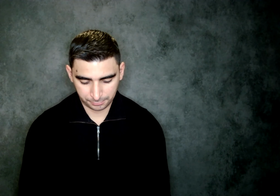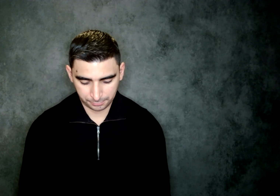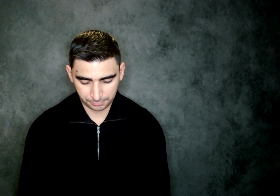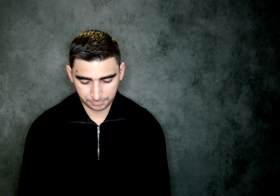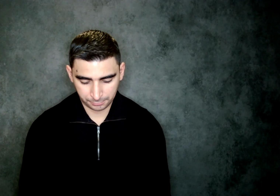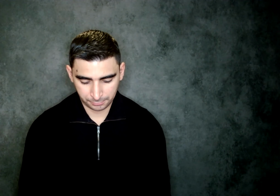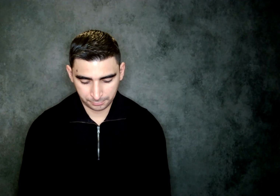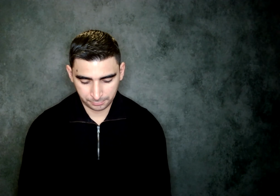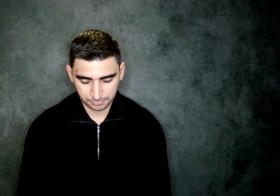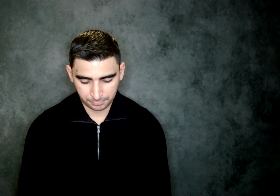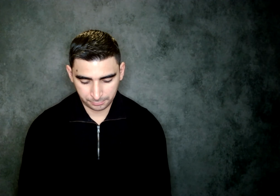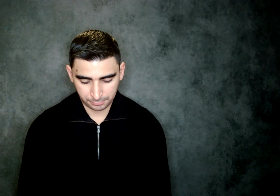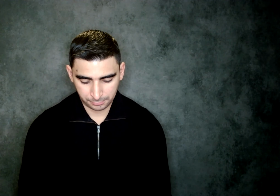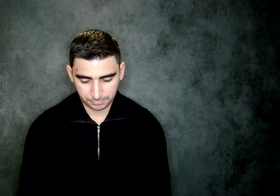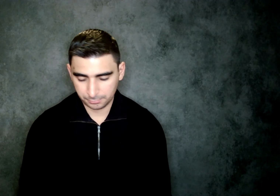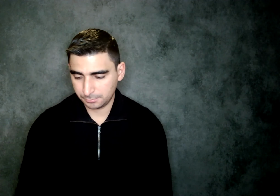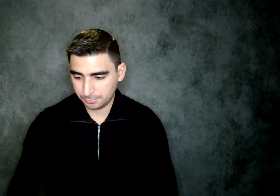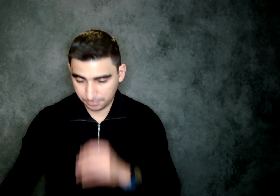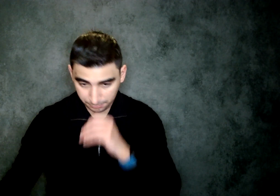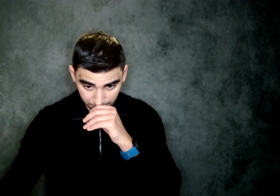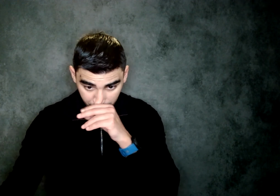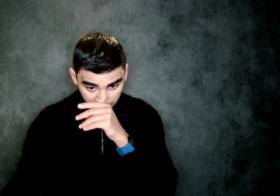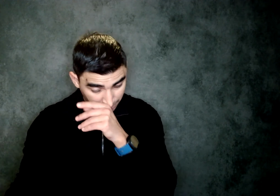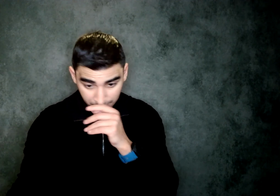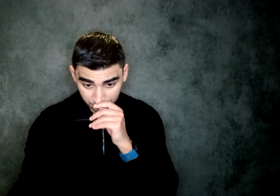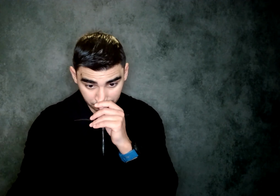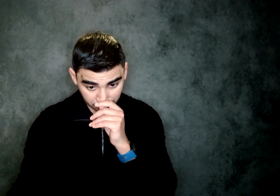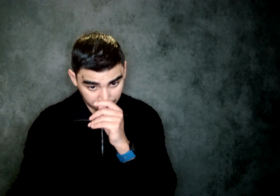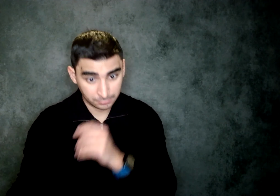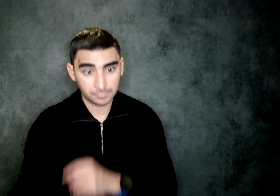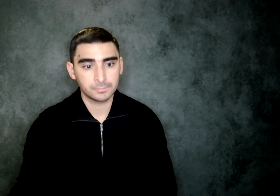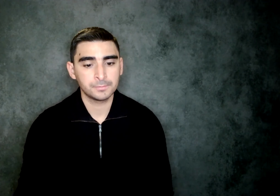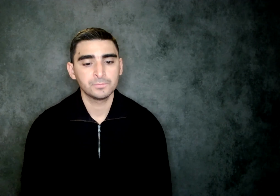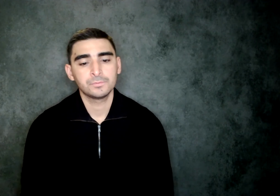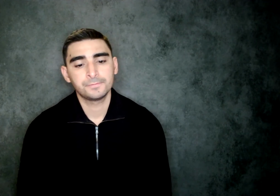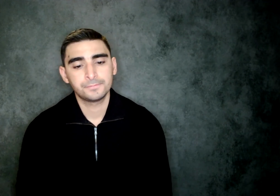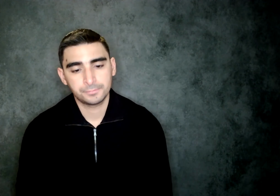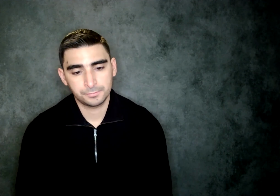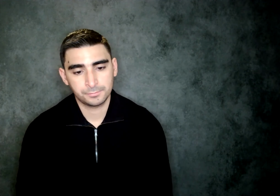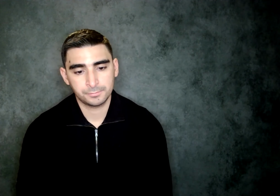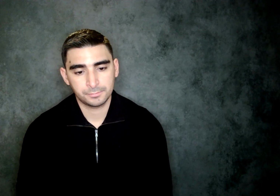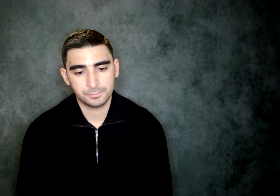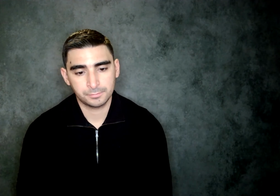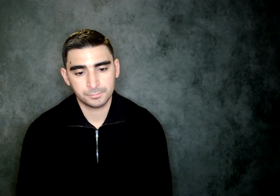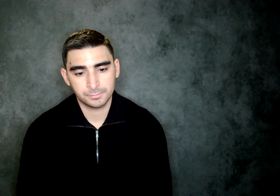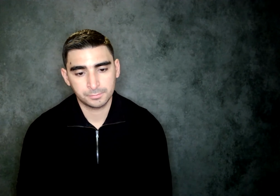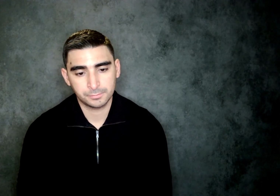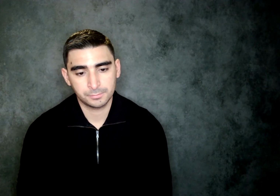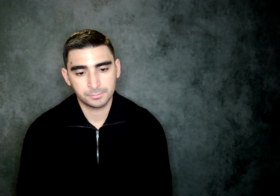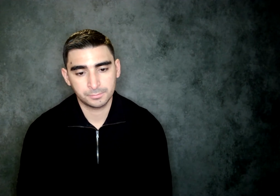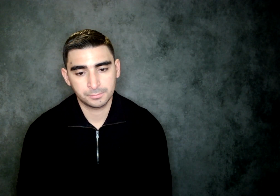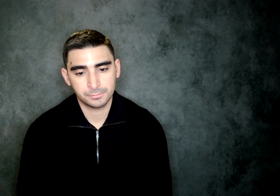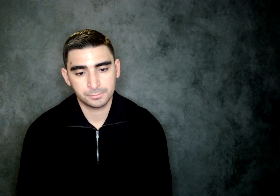solo tener un lugar físico, sino tener el acceso y como se llama en la industria, tener acceso a la primera y la